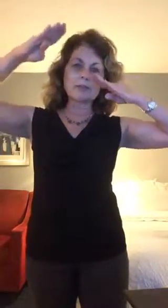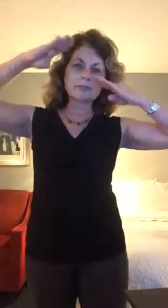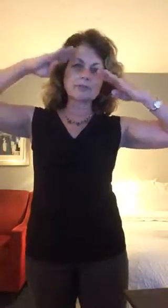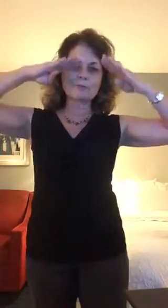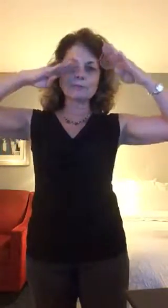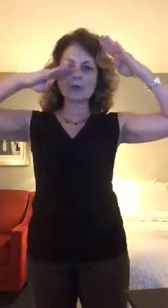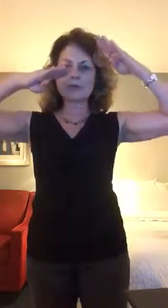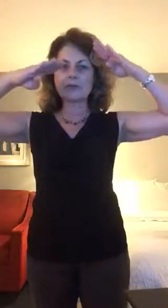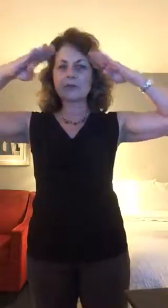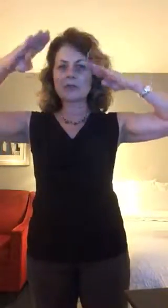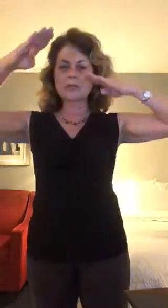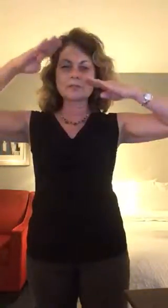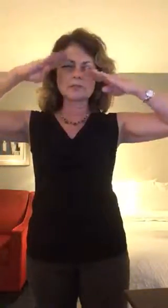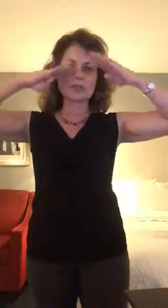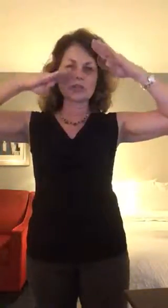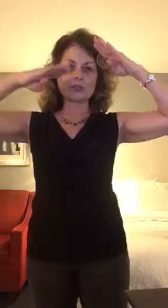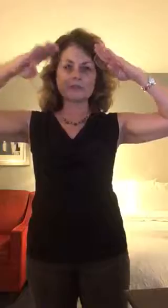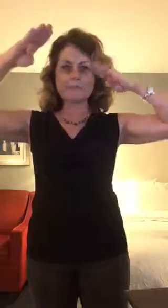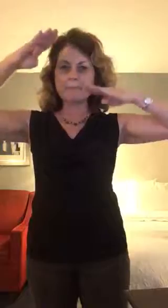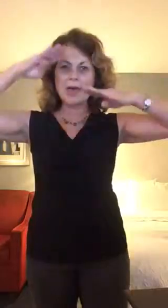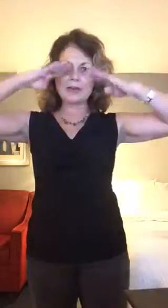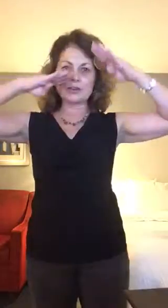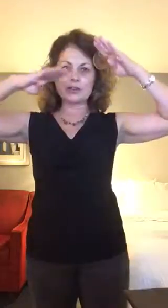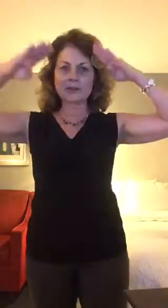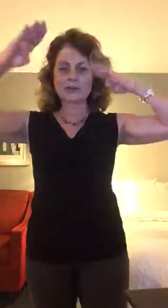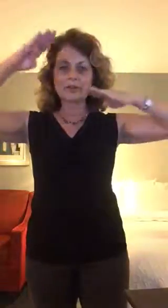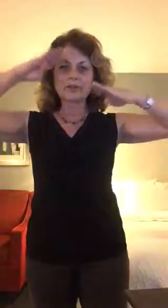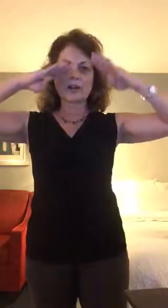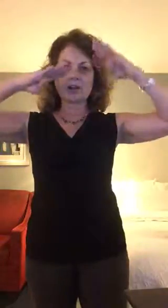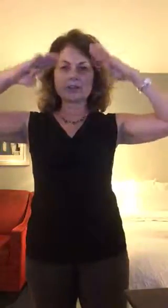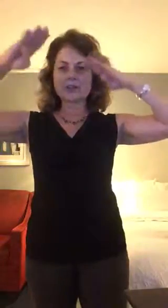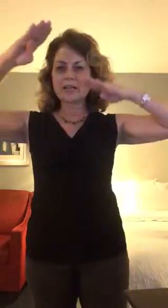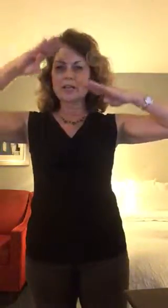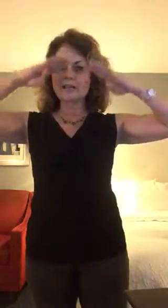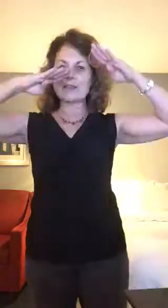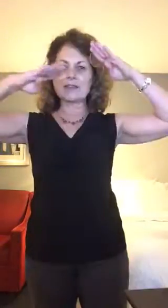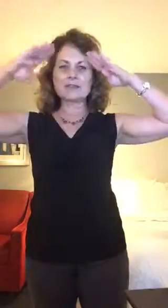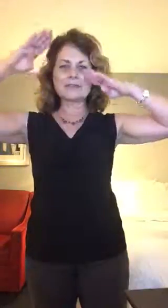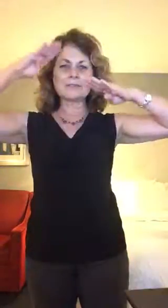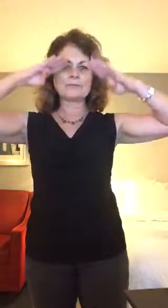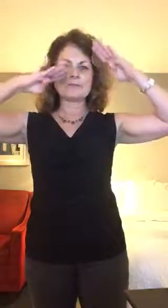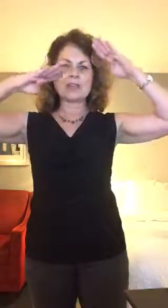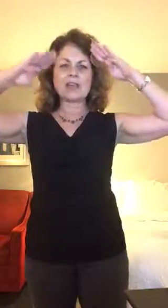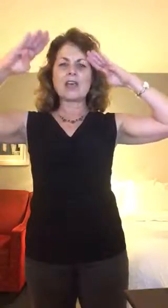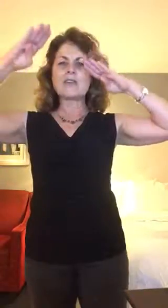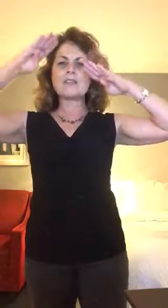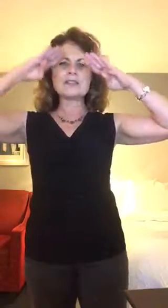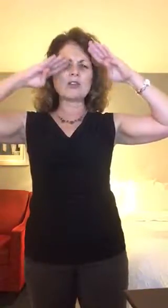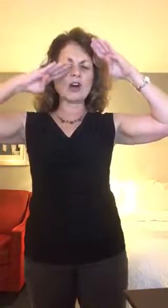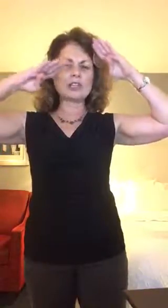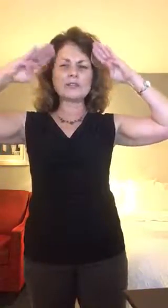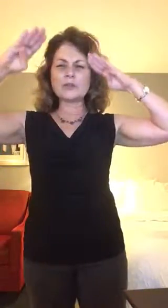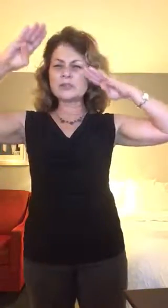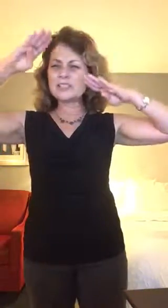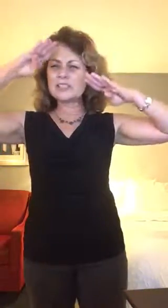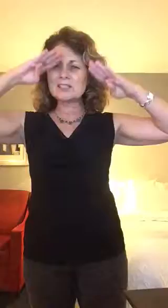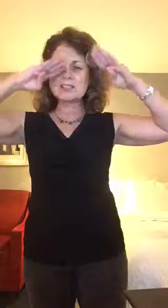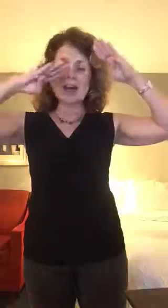move both of them in a circular manner, alternating like this. And these are all of those